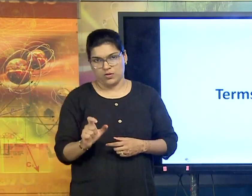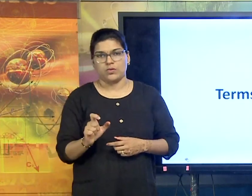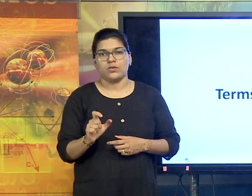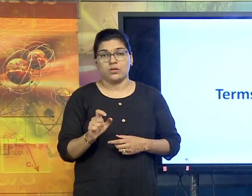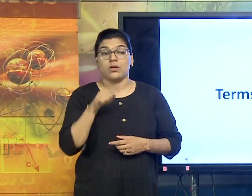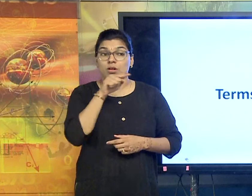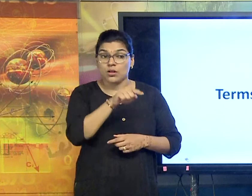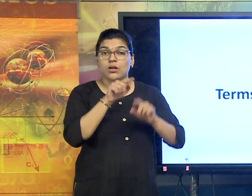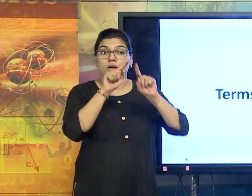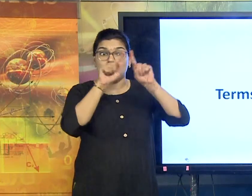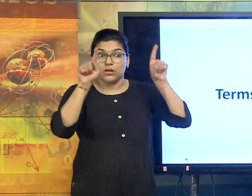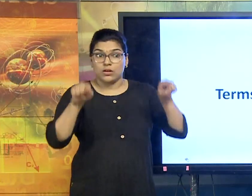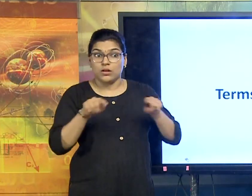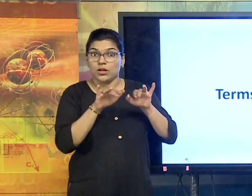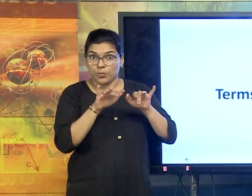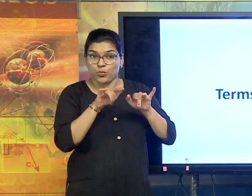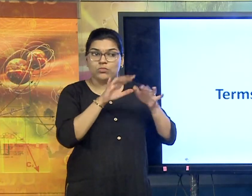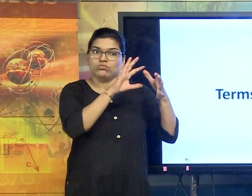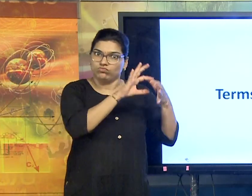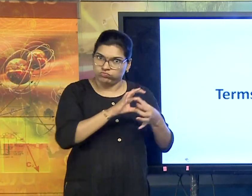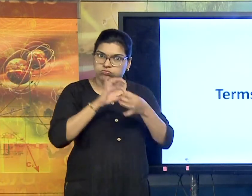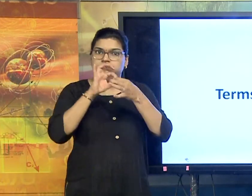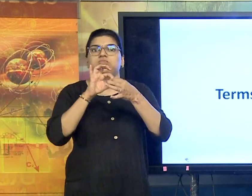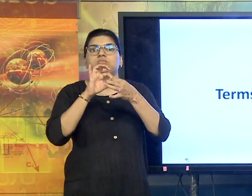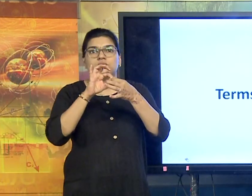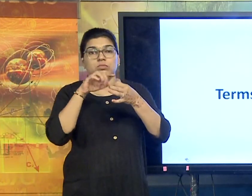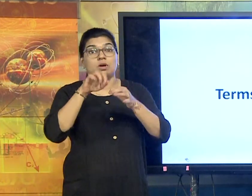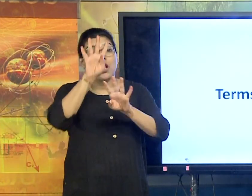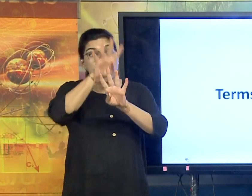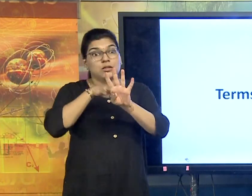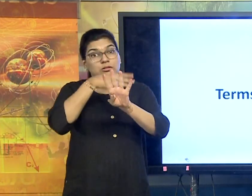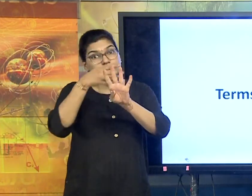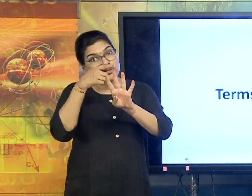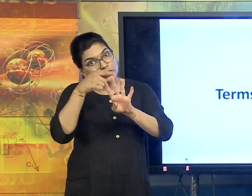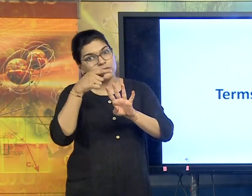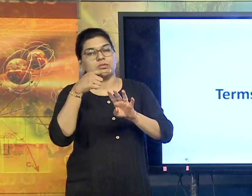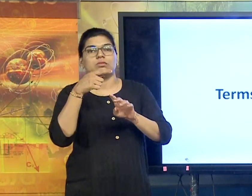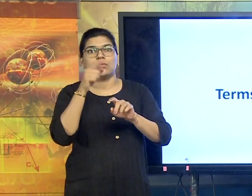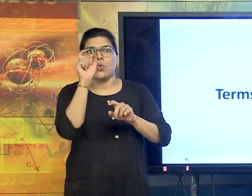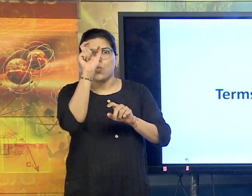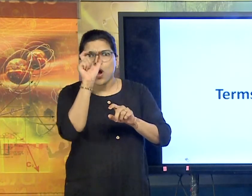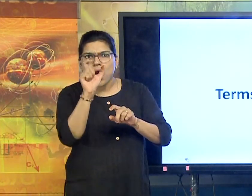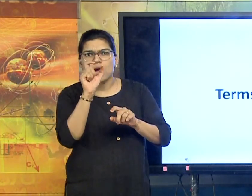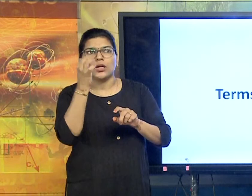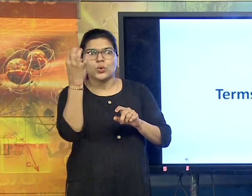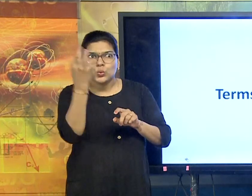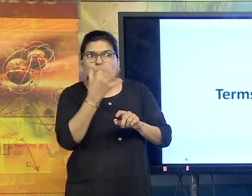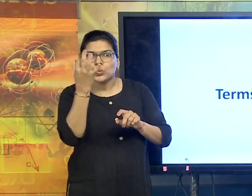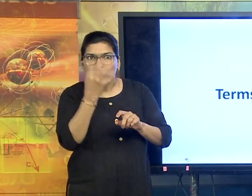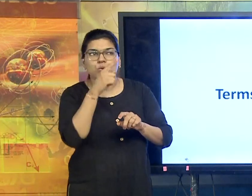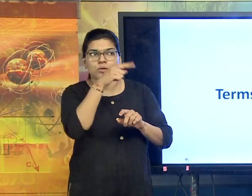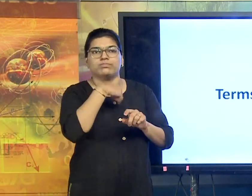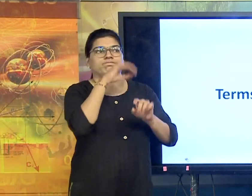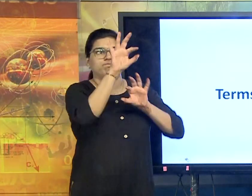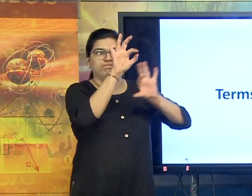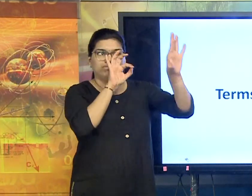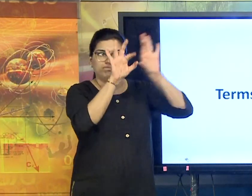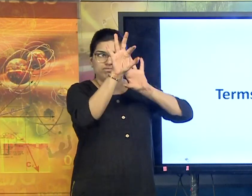Let us first understand new terms and new words which are related to